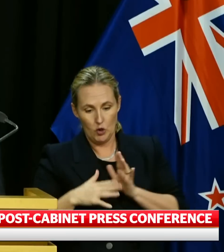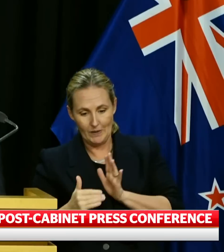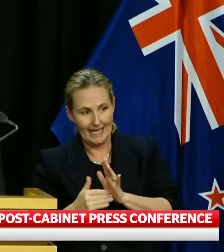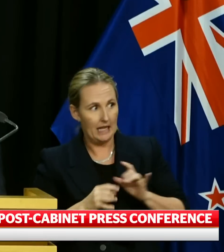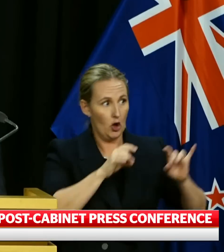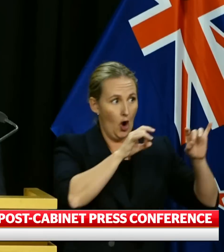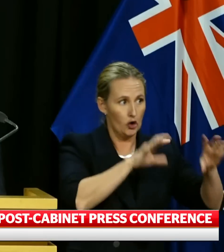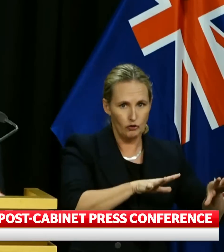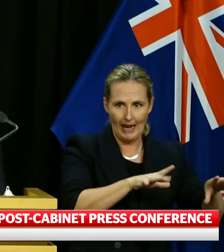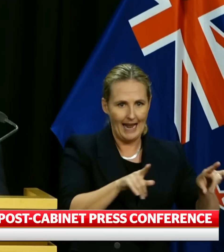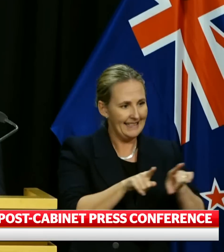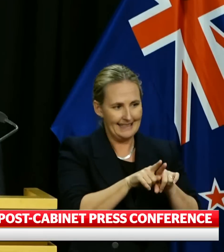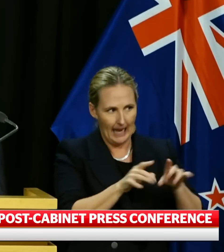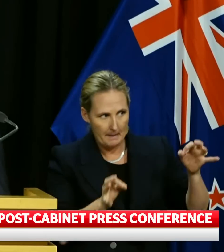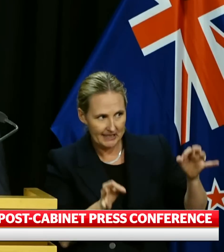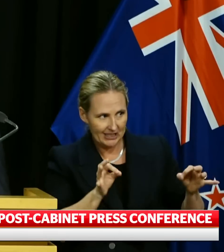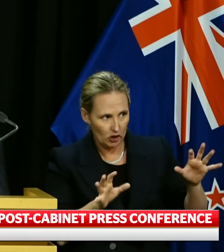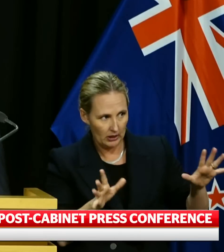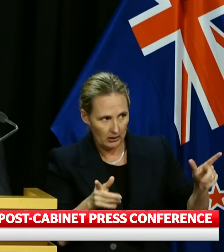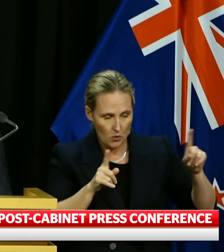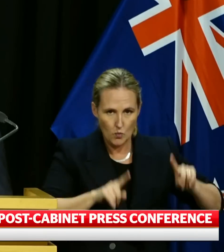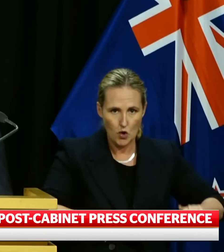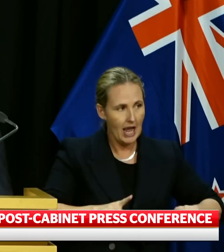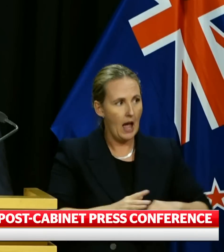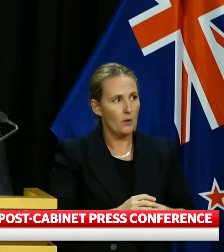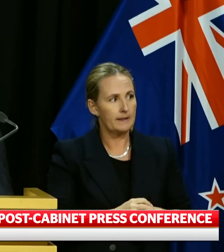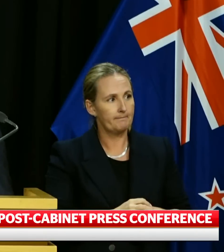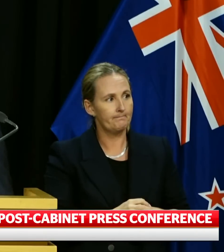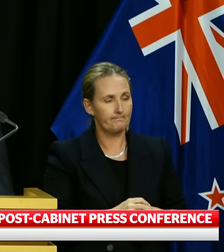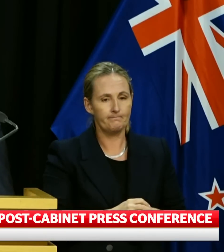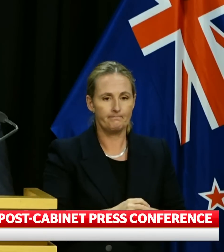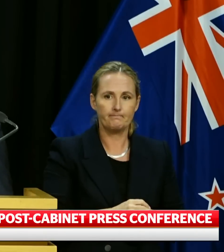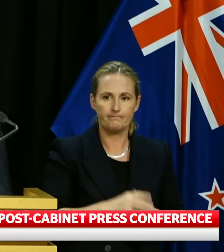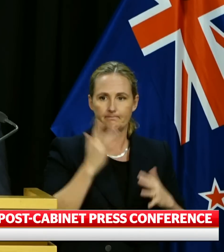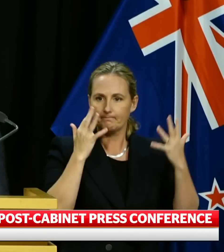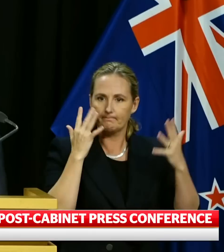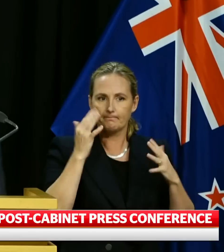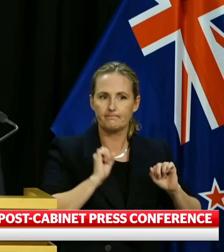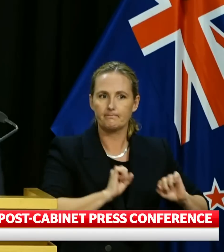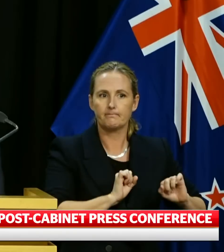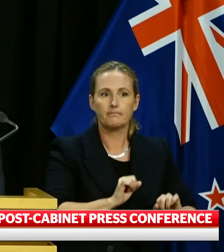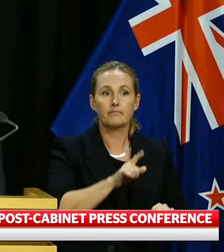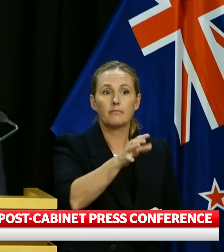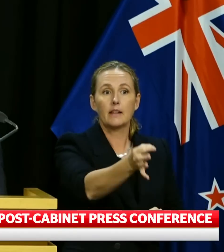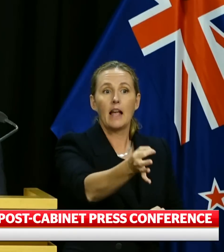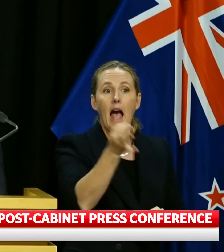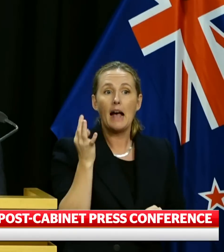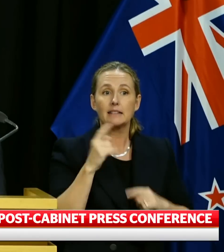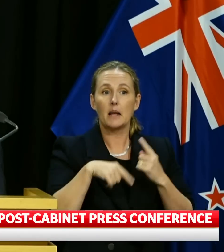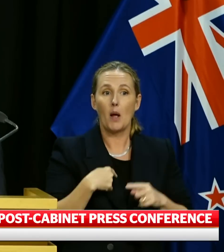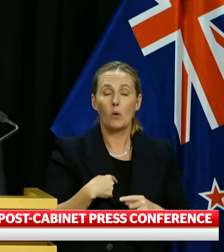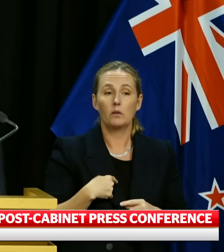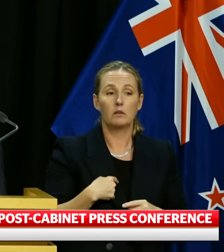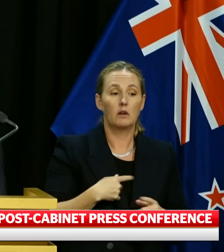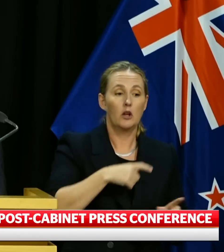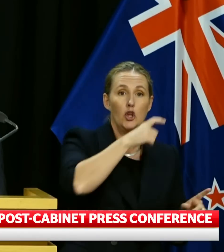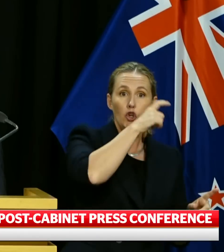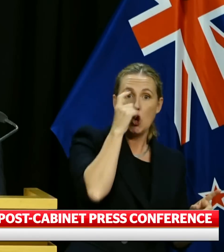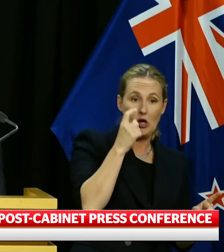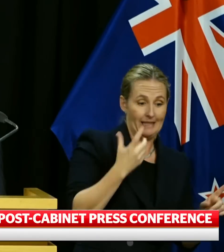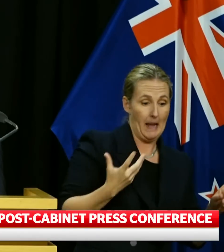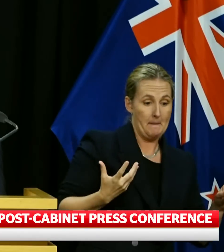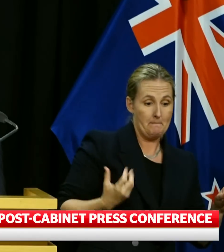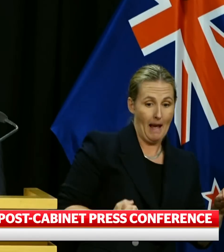exactly the same decisions and have all of the same considerations. On pay parity, you've just